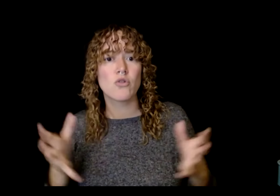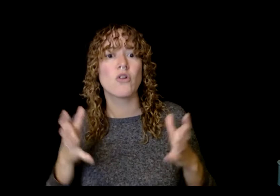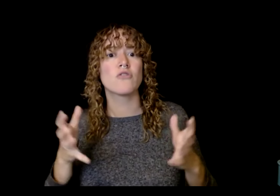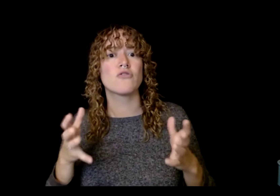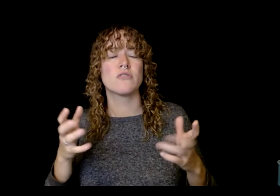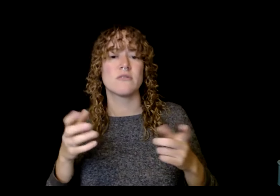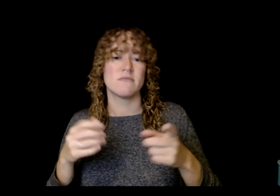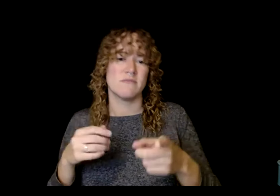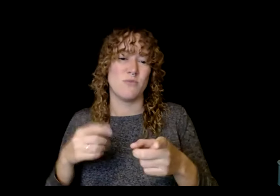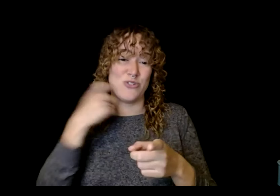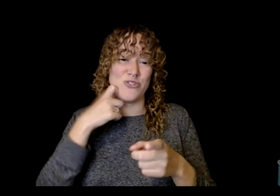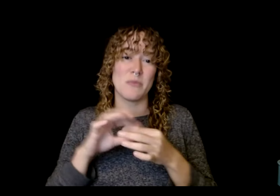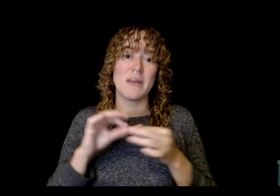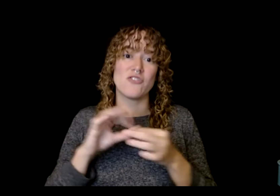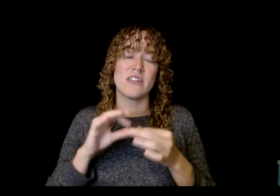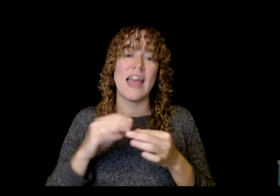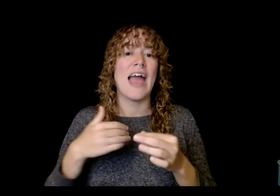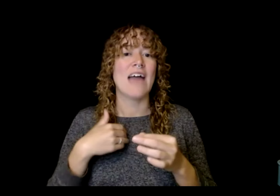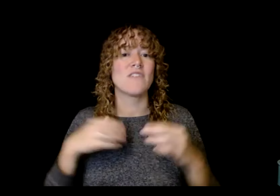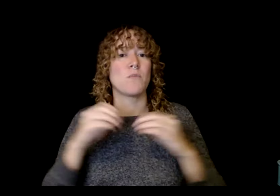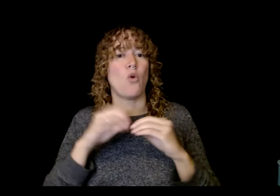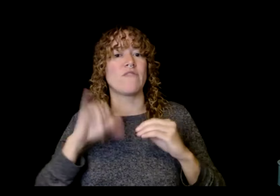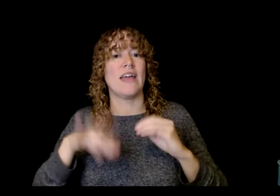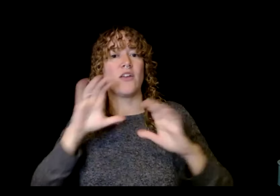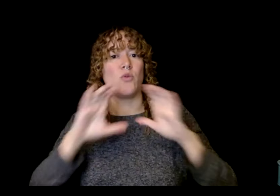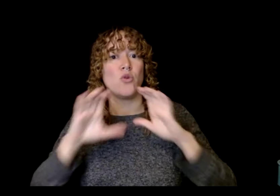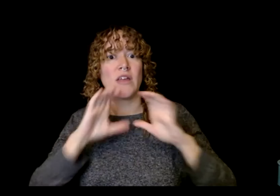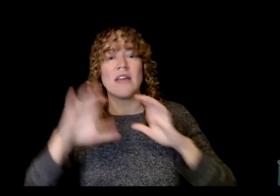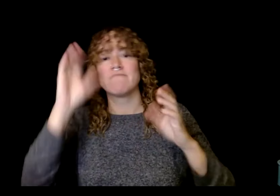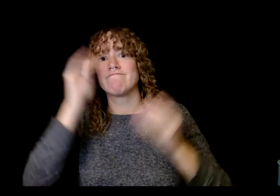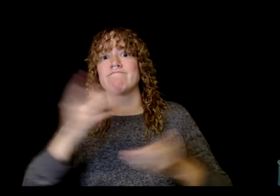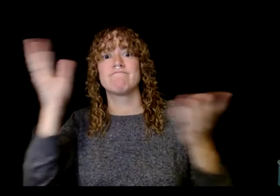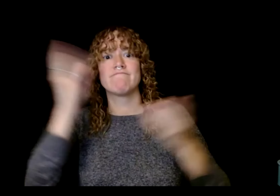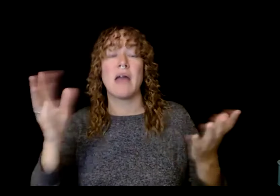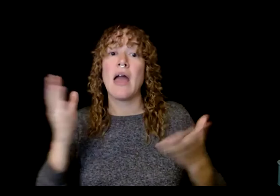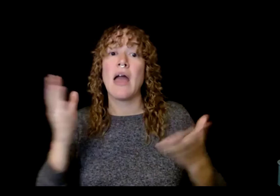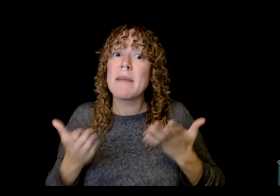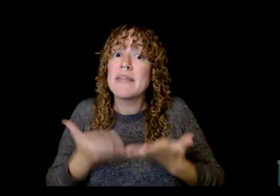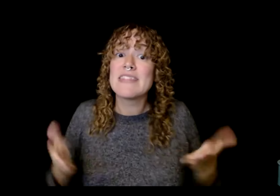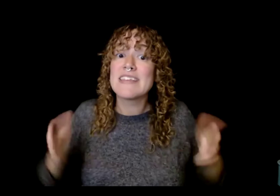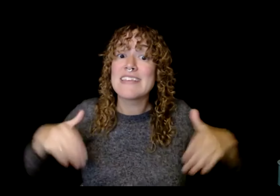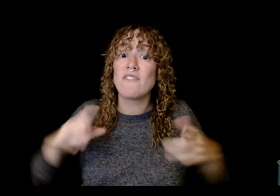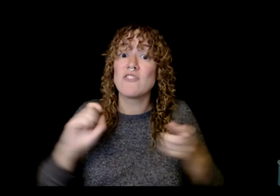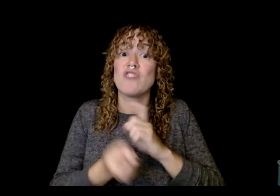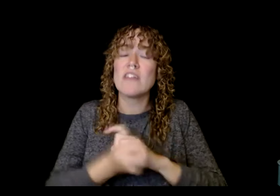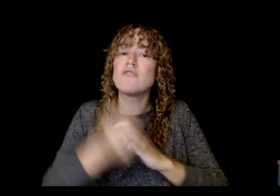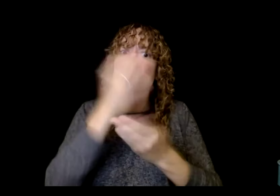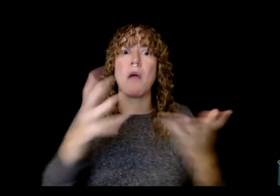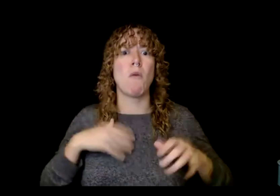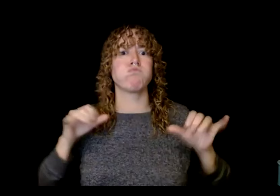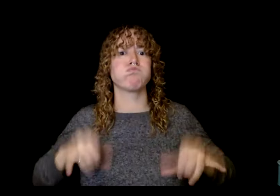just heard from you, Maria, the sort of proactive communication, even when things have not changed. I think